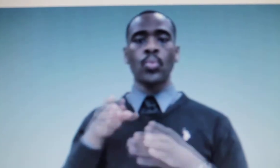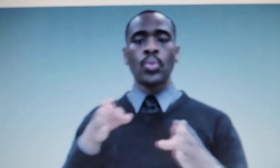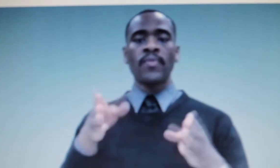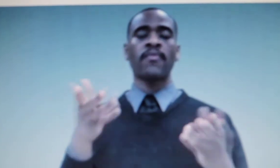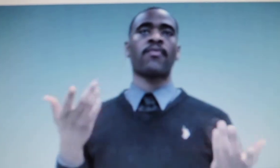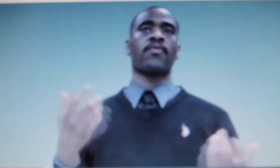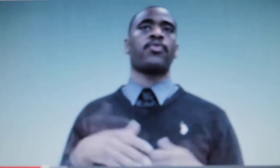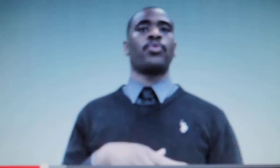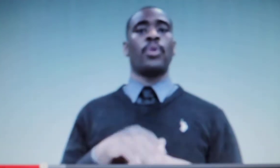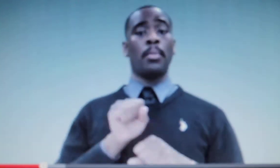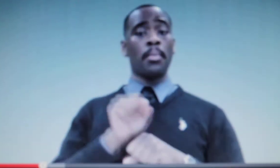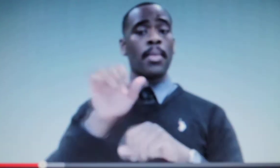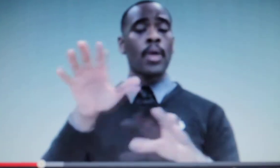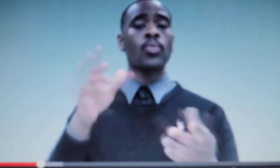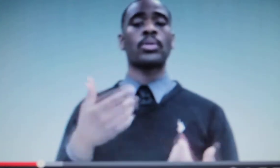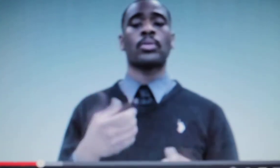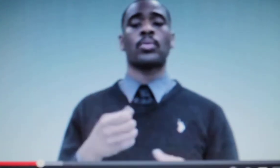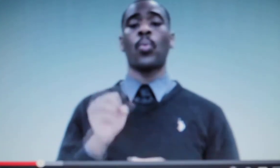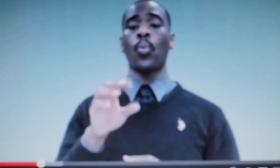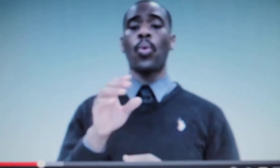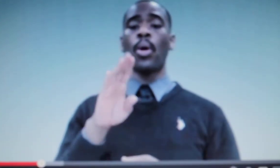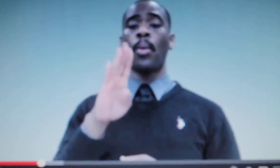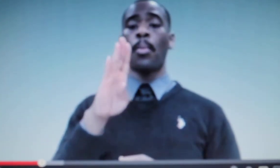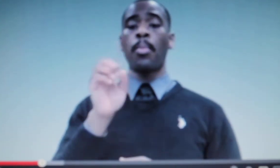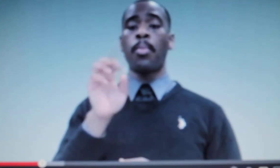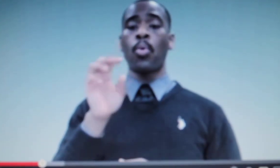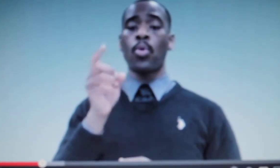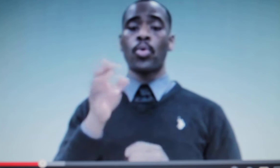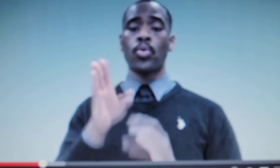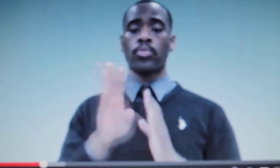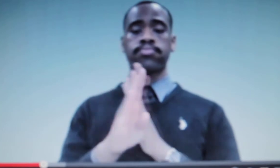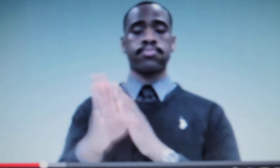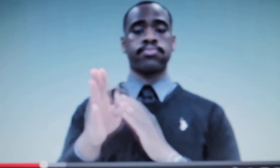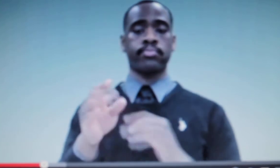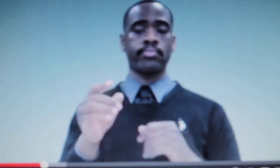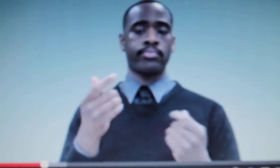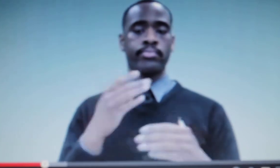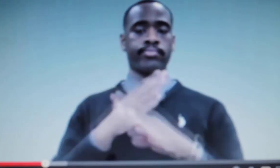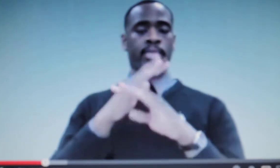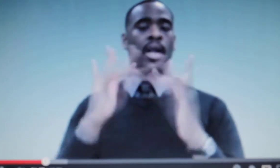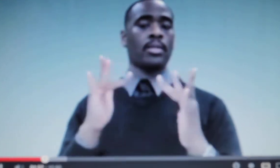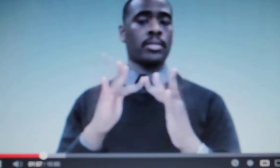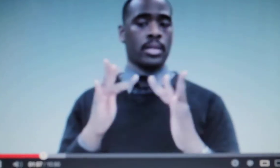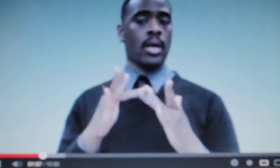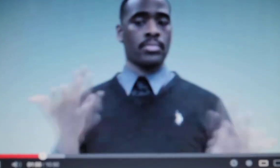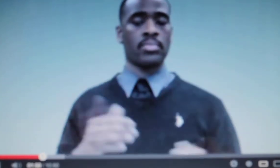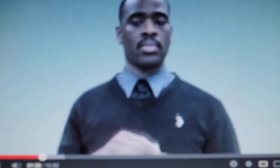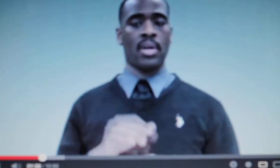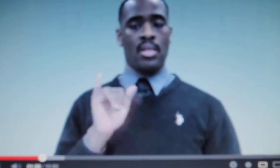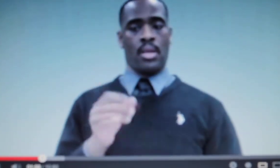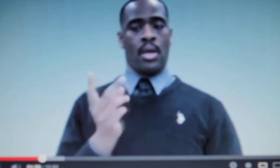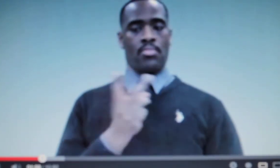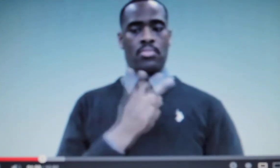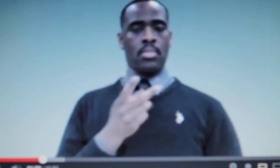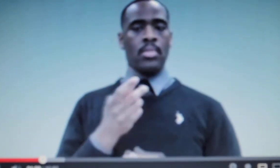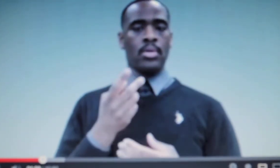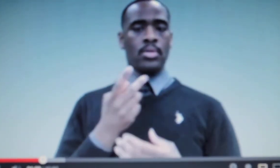or maybe there's one road or mountains separating them, they're on the border. That is